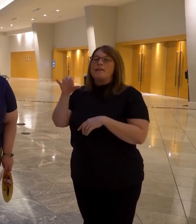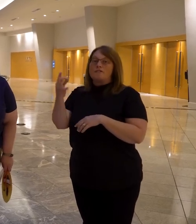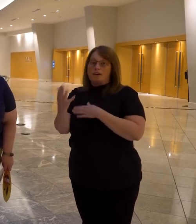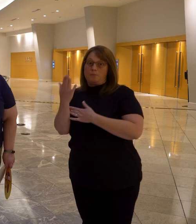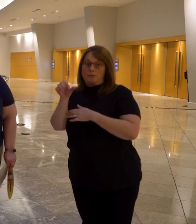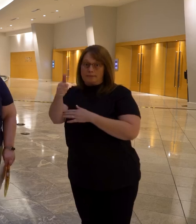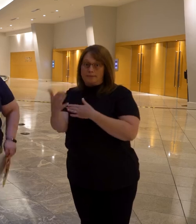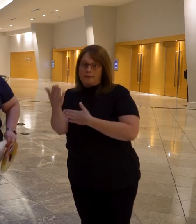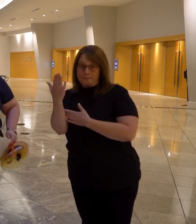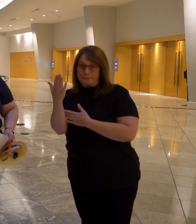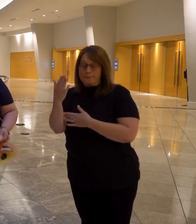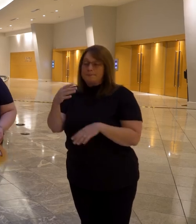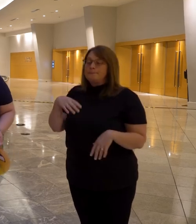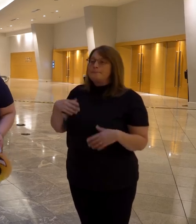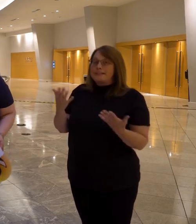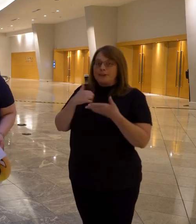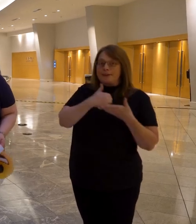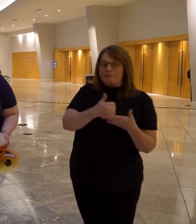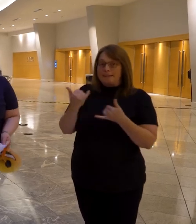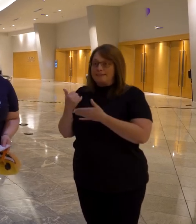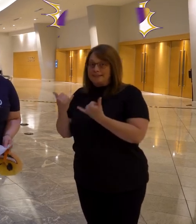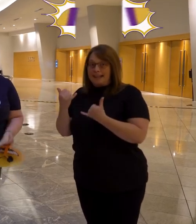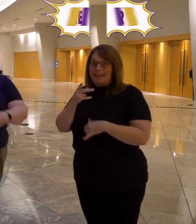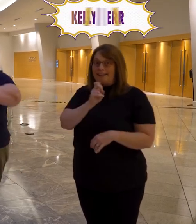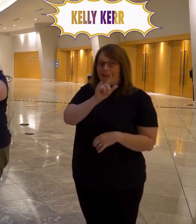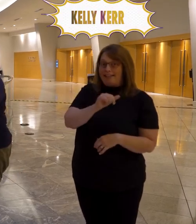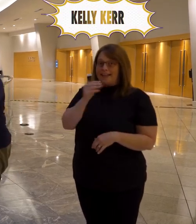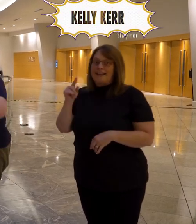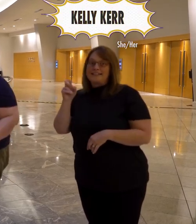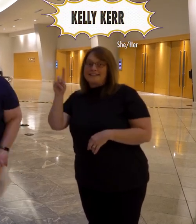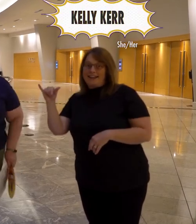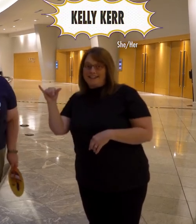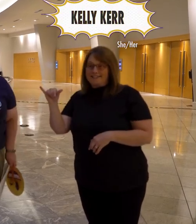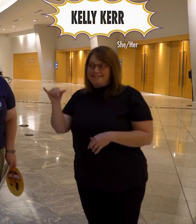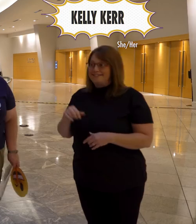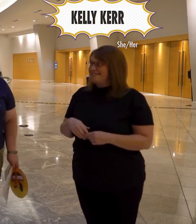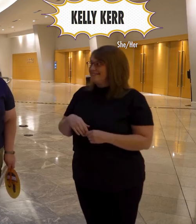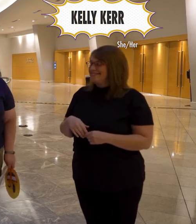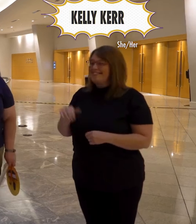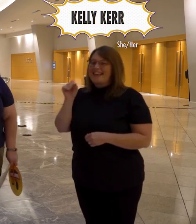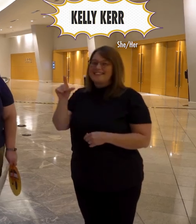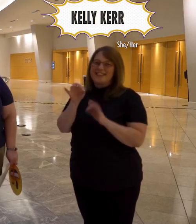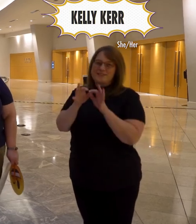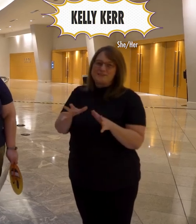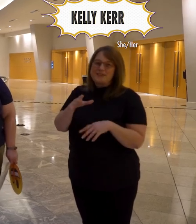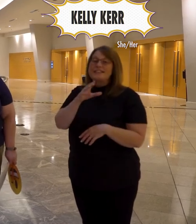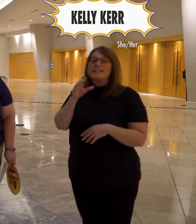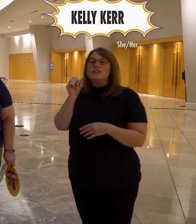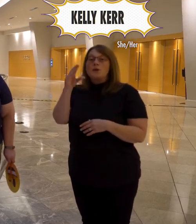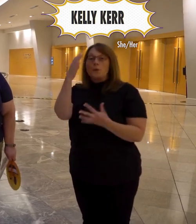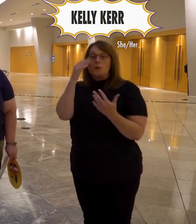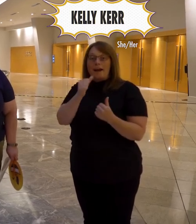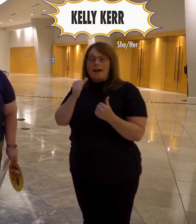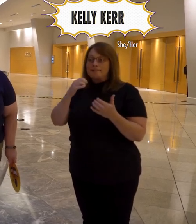Friday morning. And here helping me out today are Kelly and Teddy as ASL interpreters. And so why